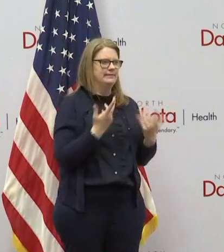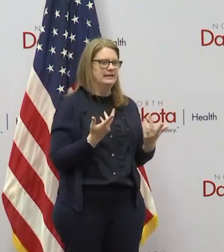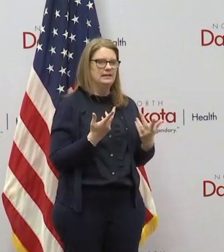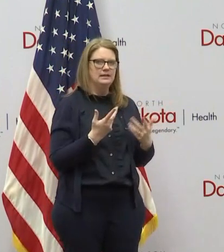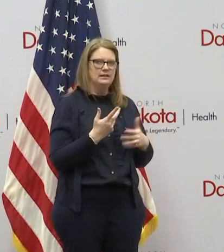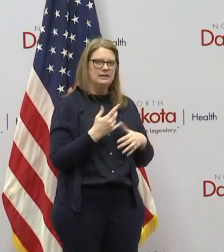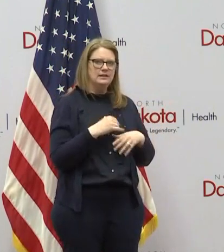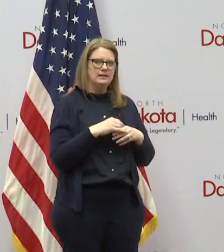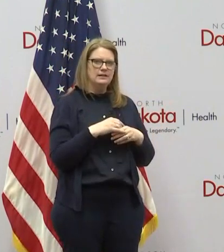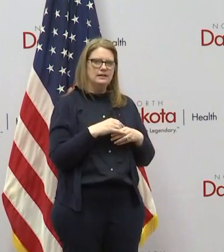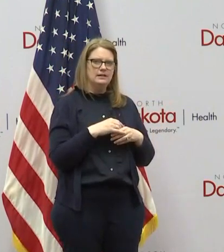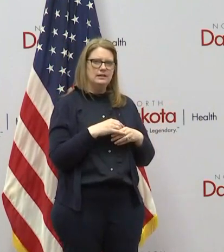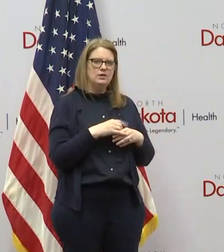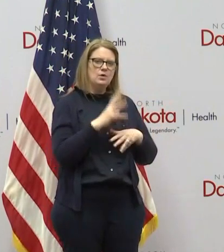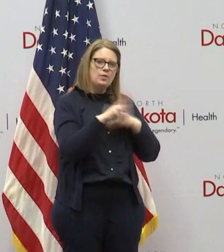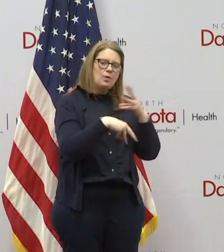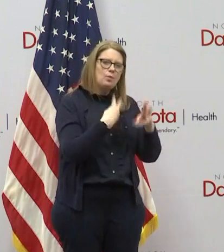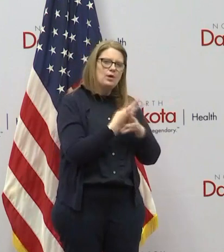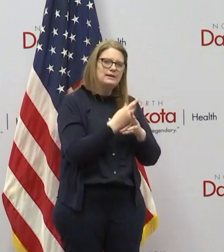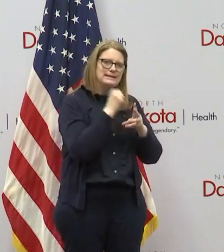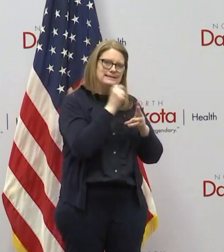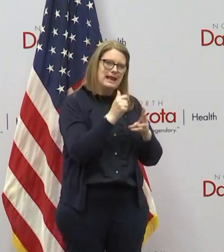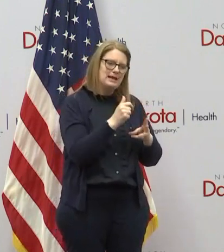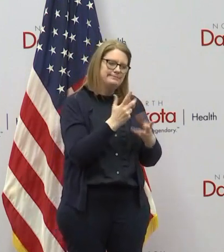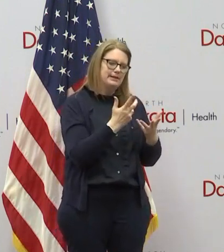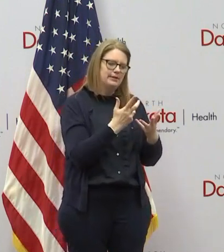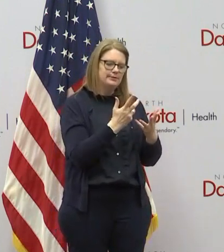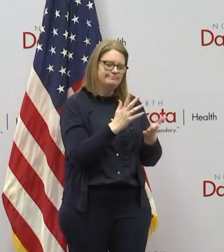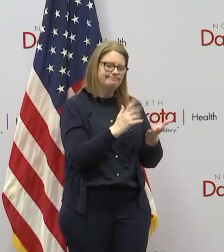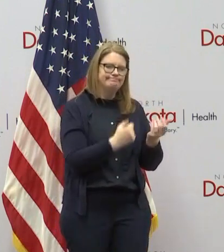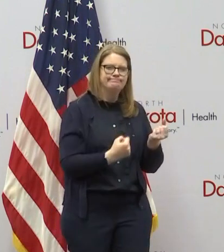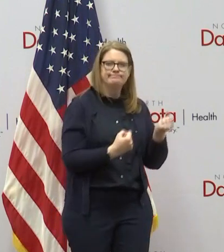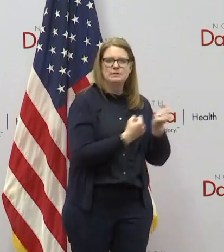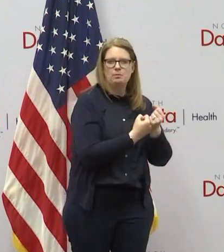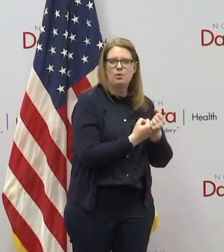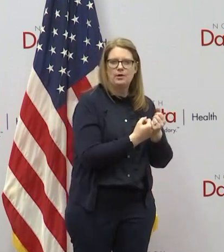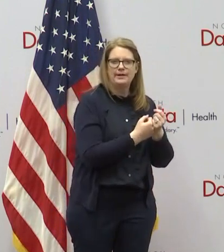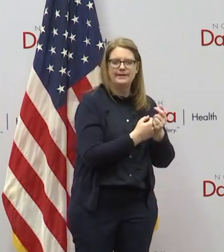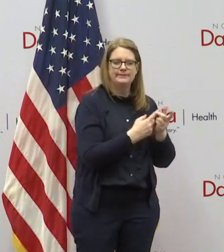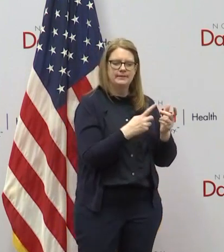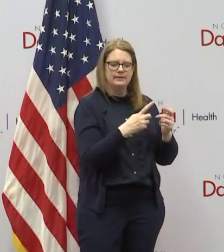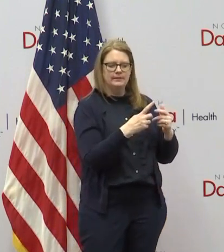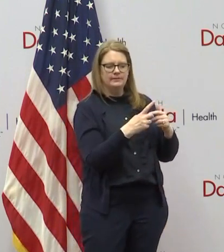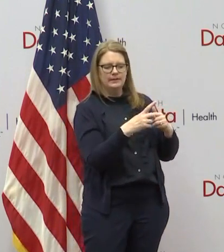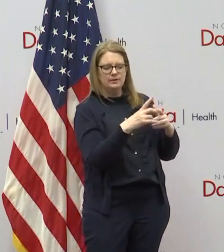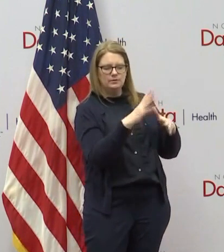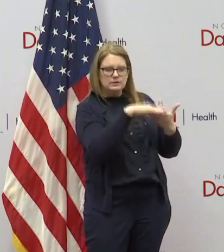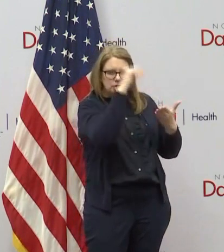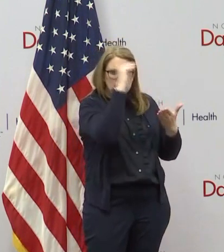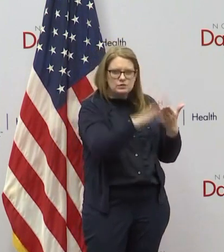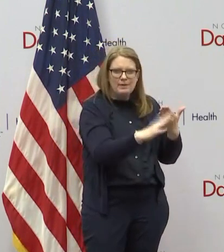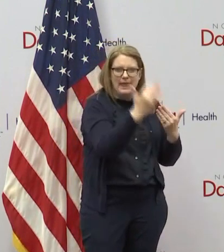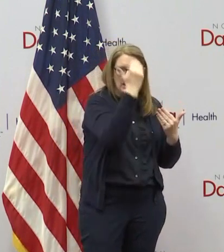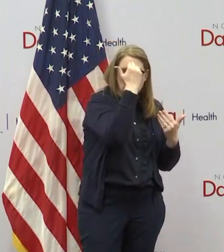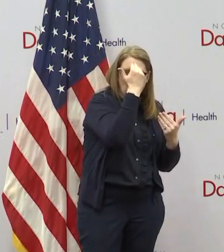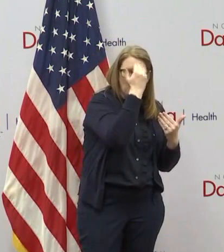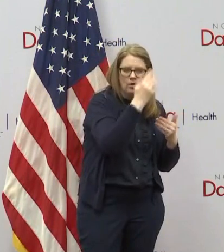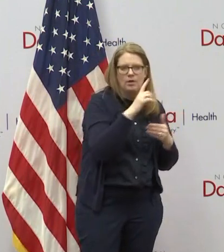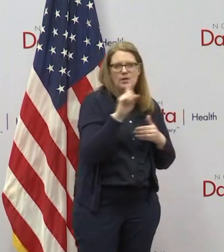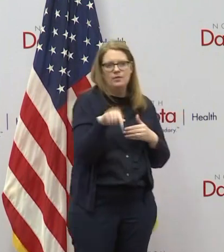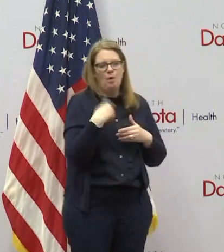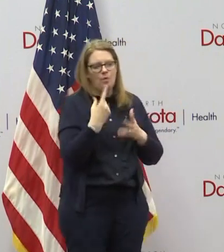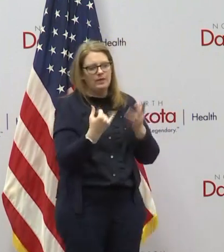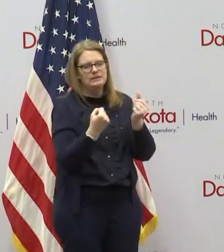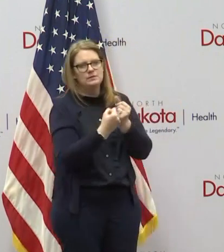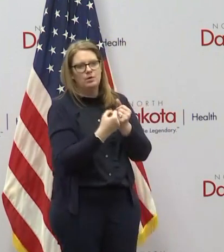our young people for what they can do with information or knowledge, or what they know about information and knowledge. The world is only rewarding